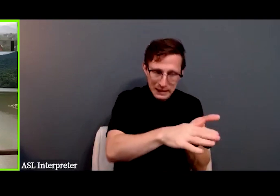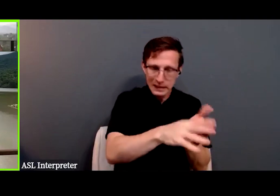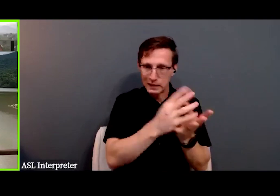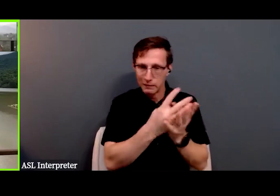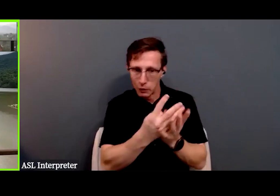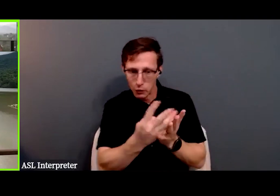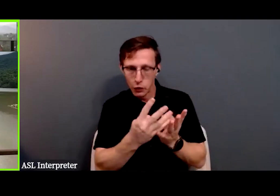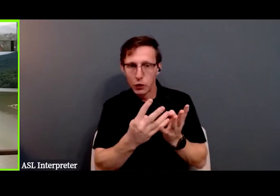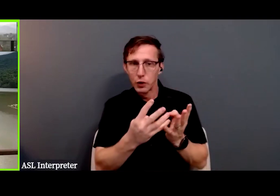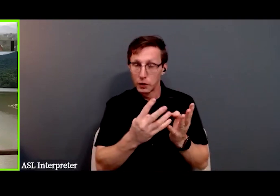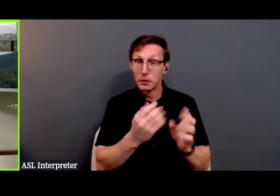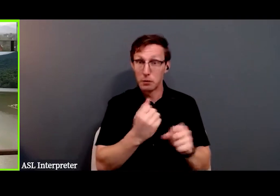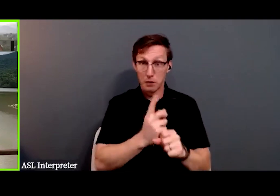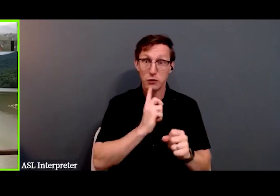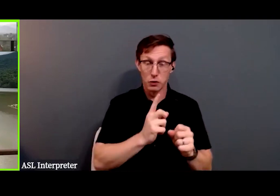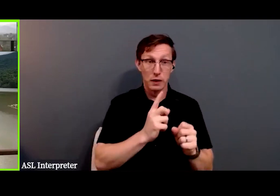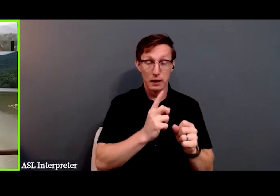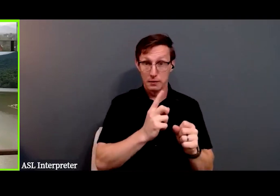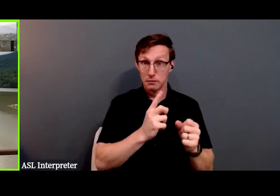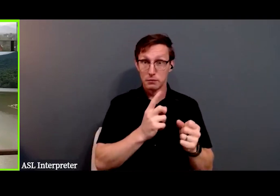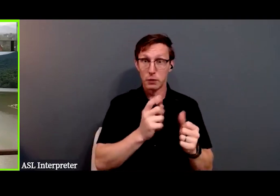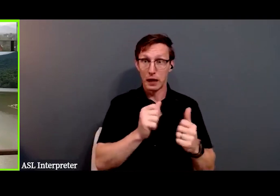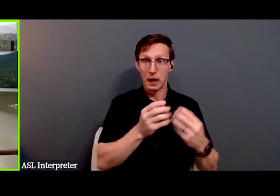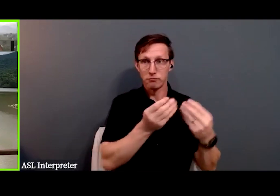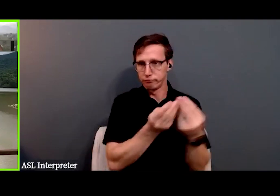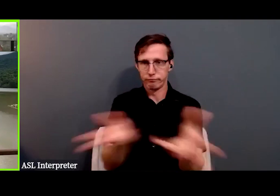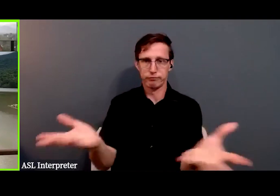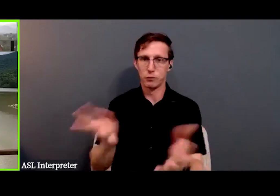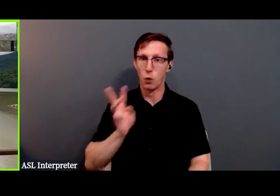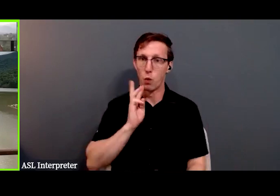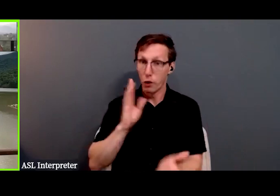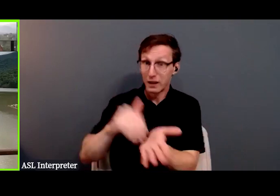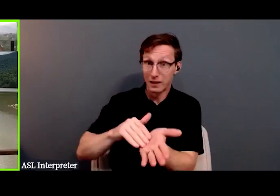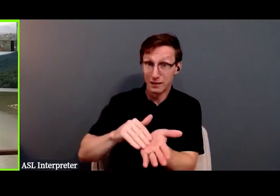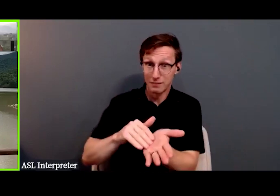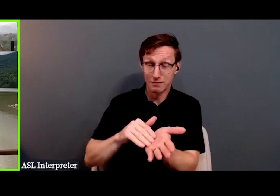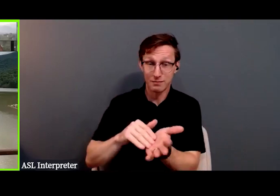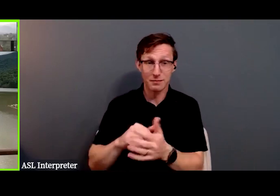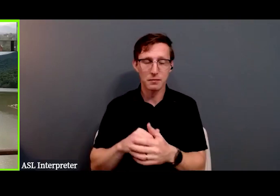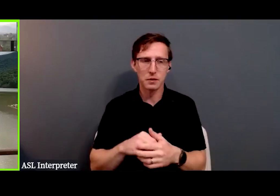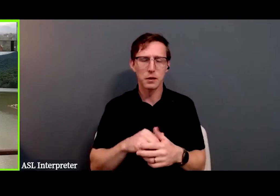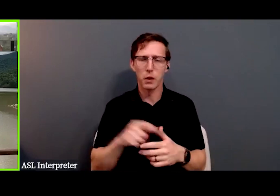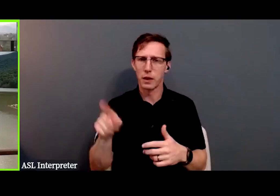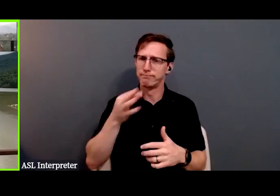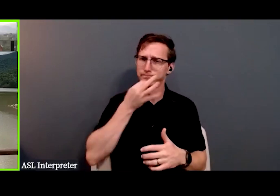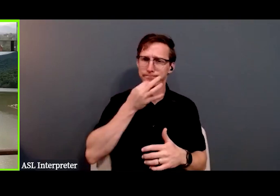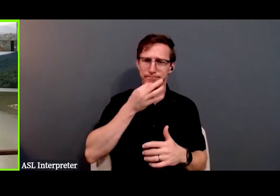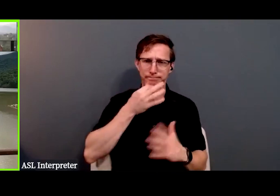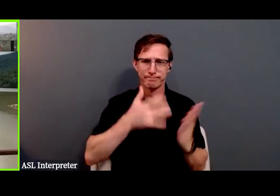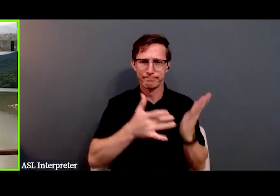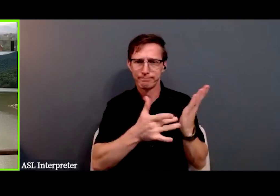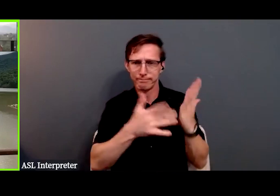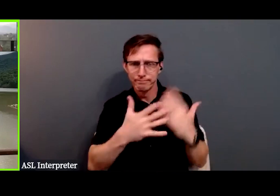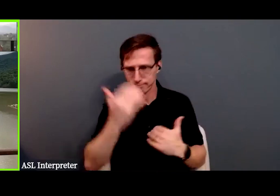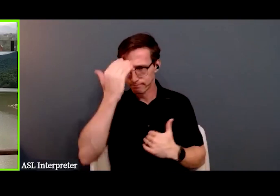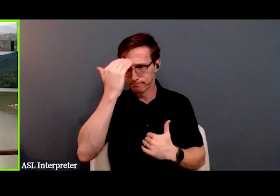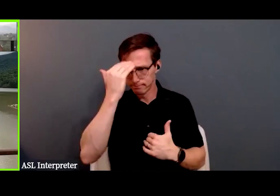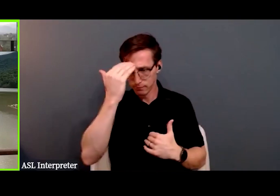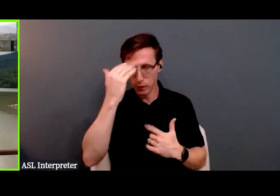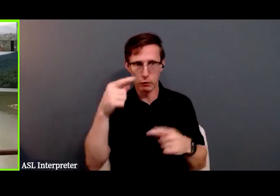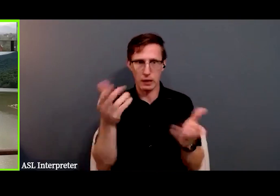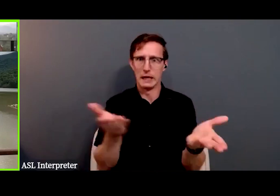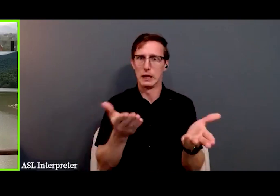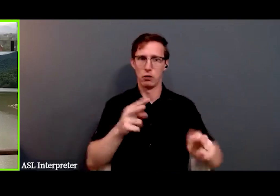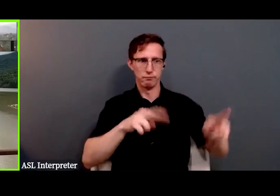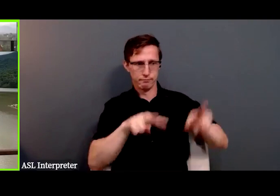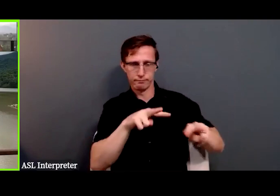do to get water back to this community. So again, we have those technical experts that are with us on site. And